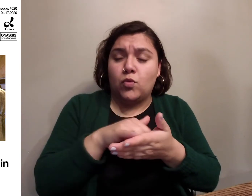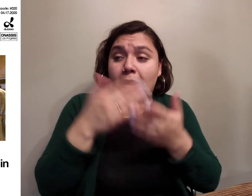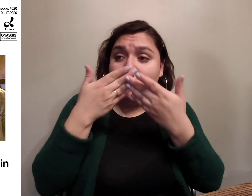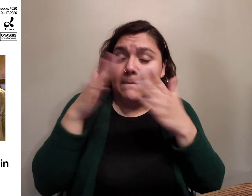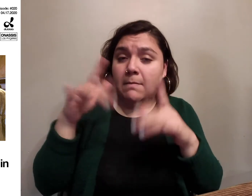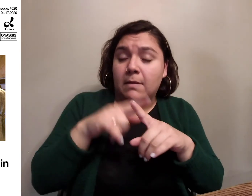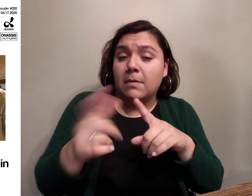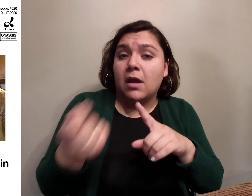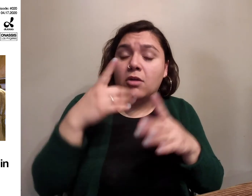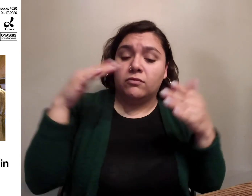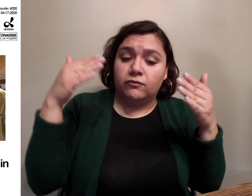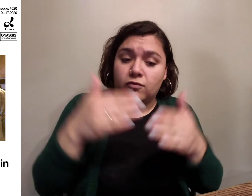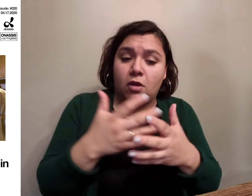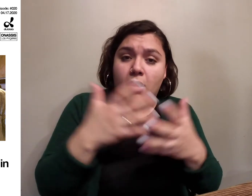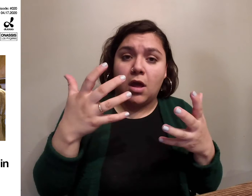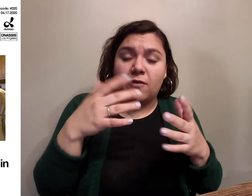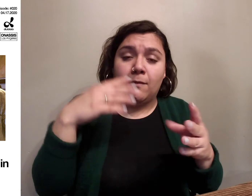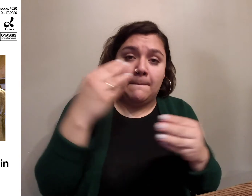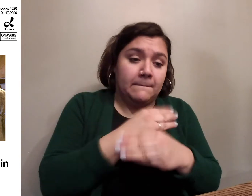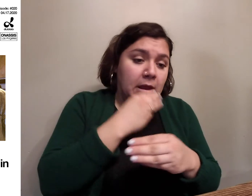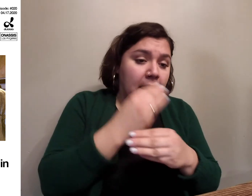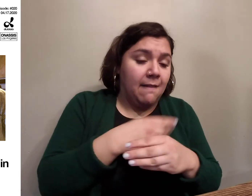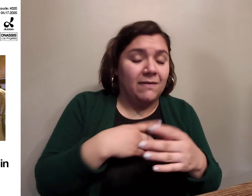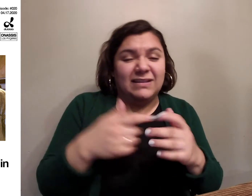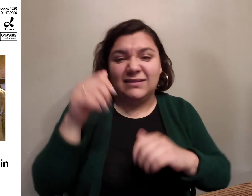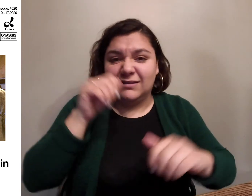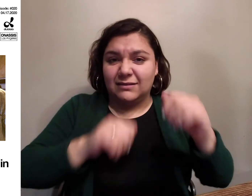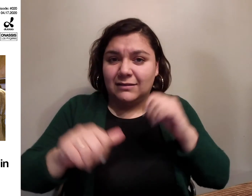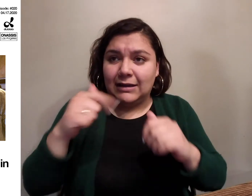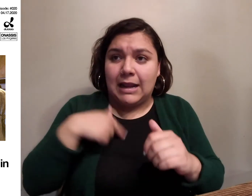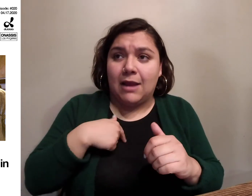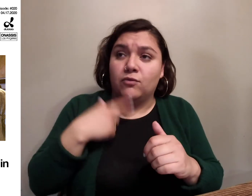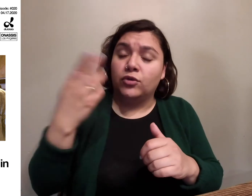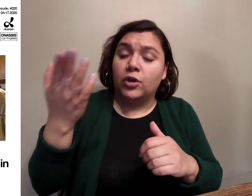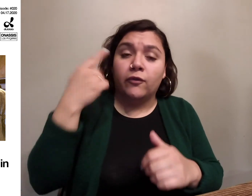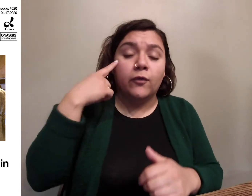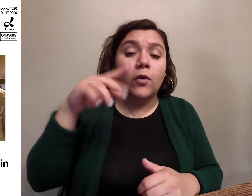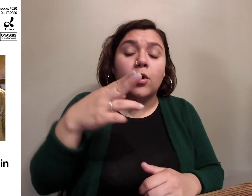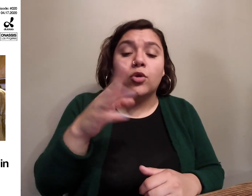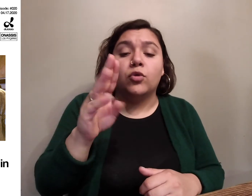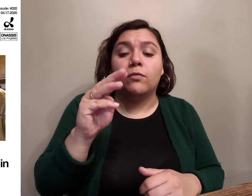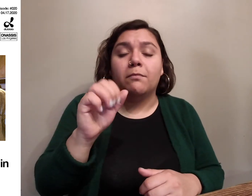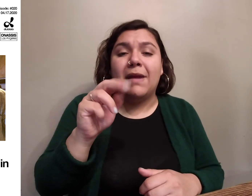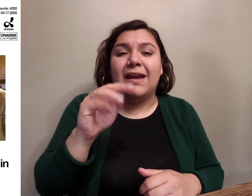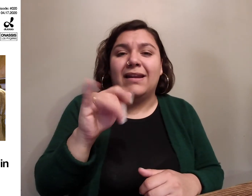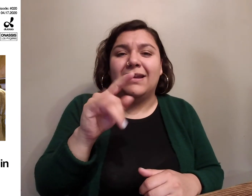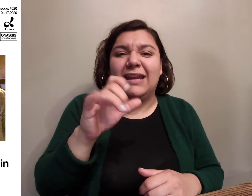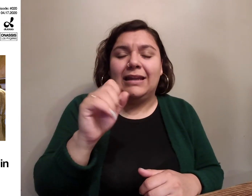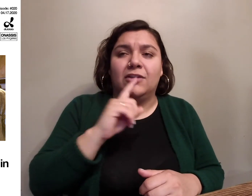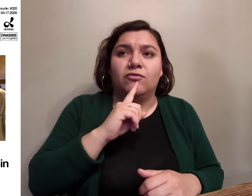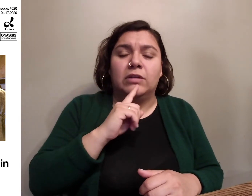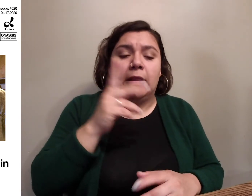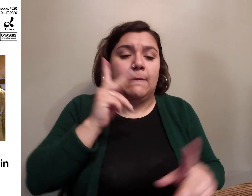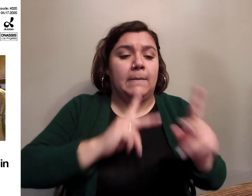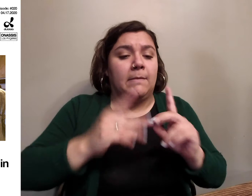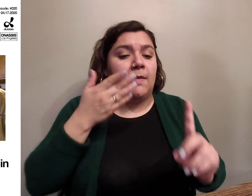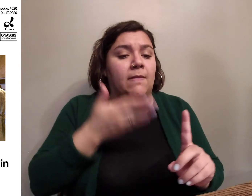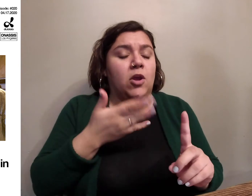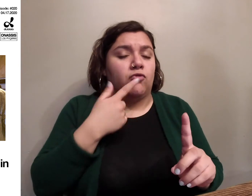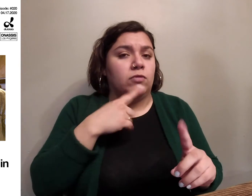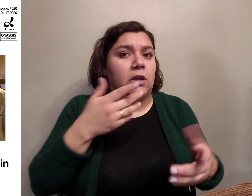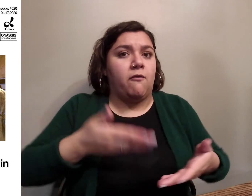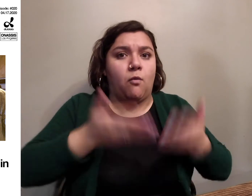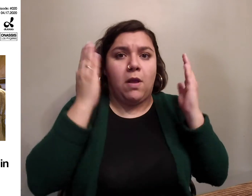And I was the humanities kid there, just completely overwhelmed by the brilliance of my fellow